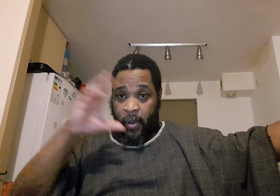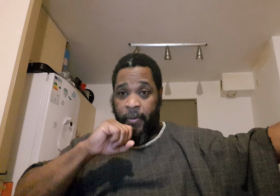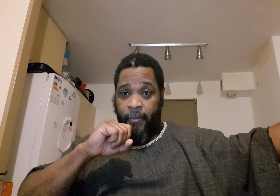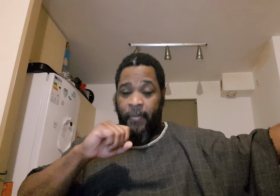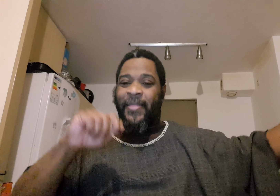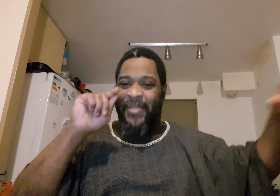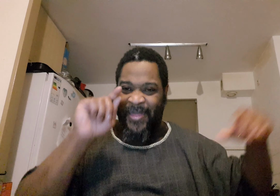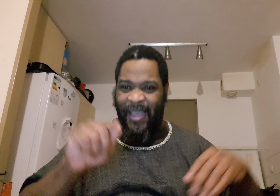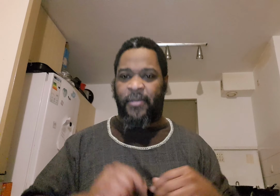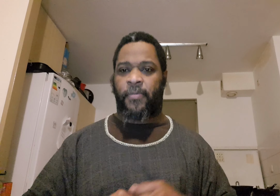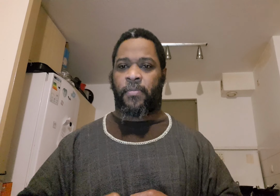raised.